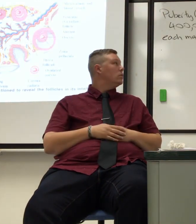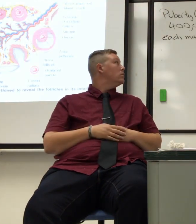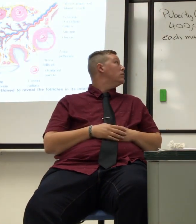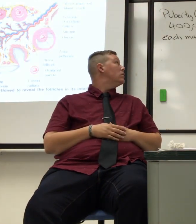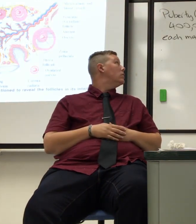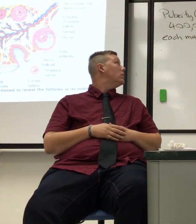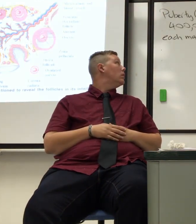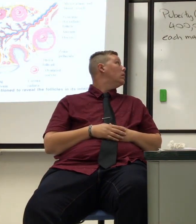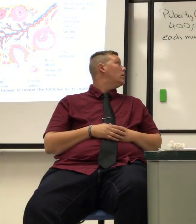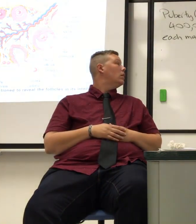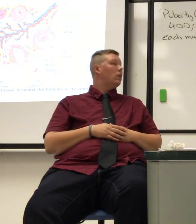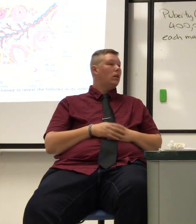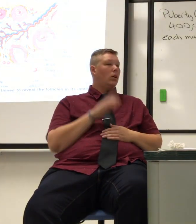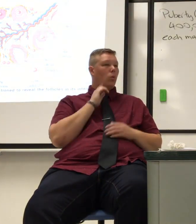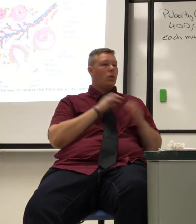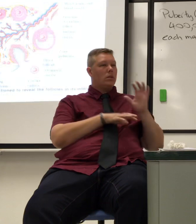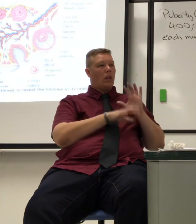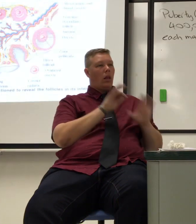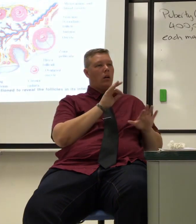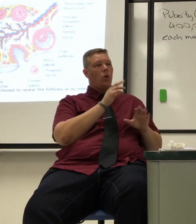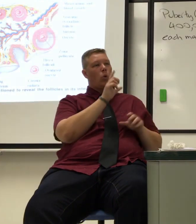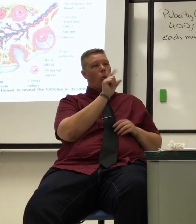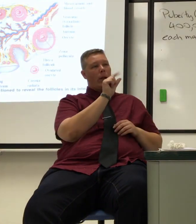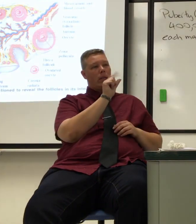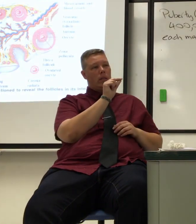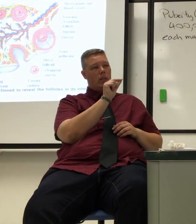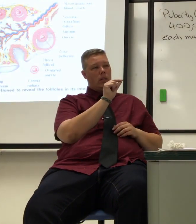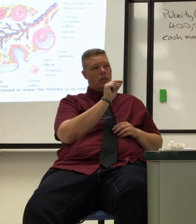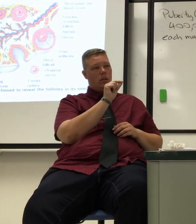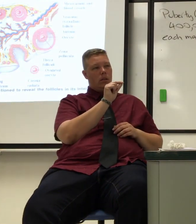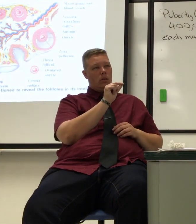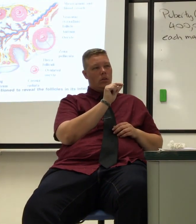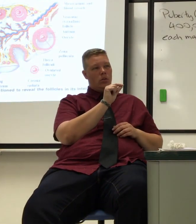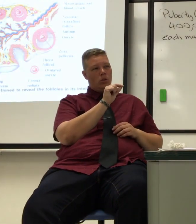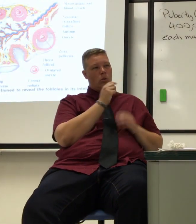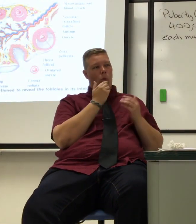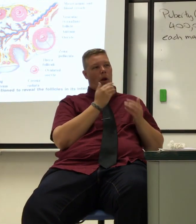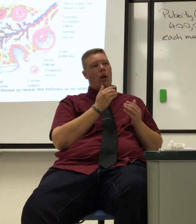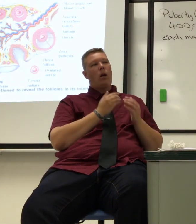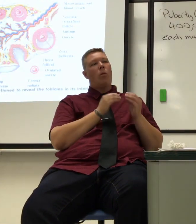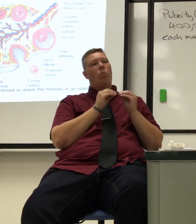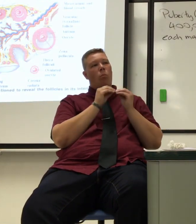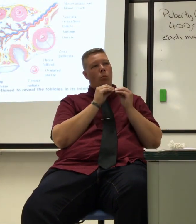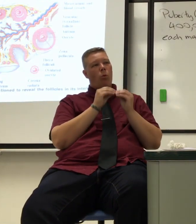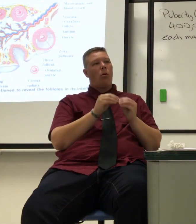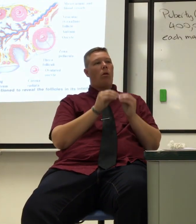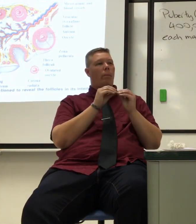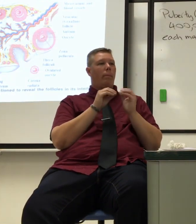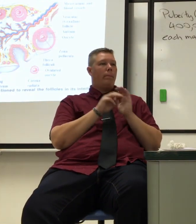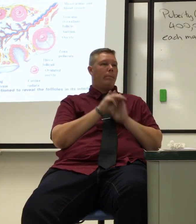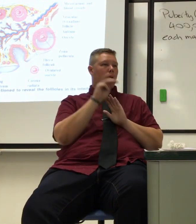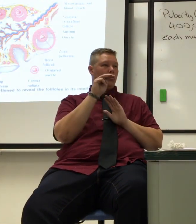select your 20 to undergo further maturation. So we call this follicular development.